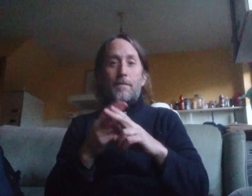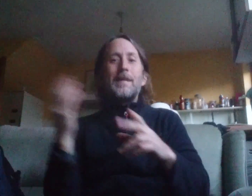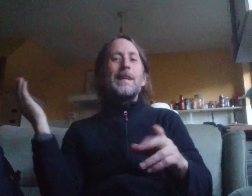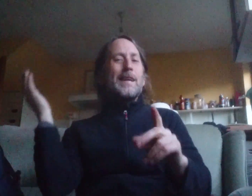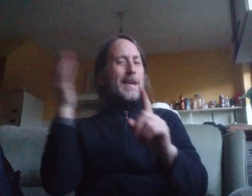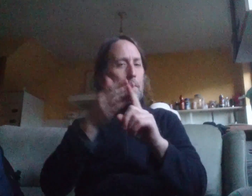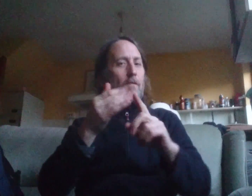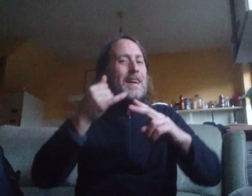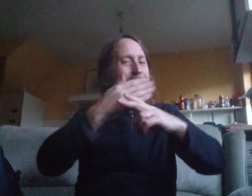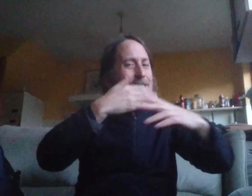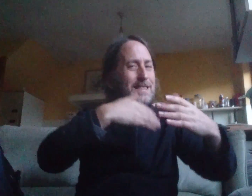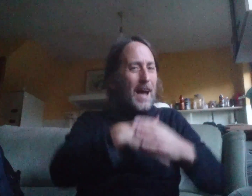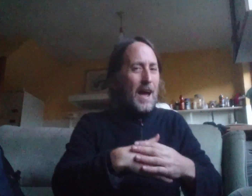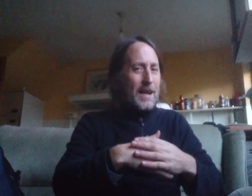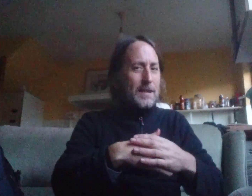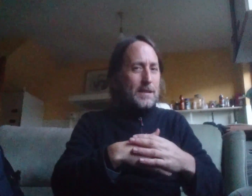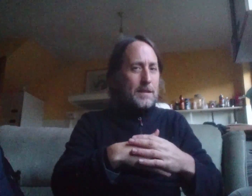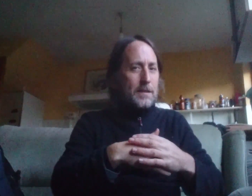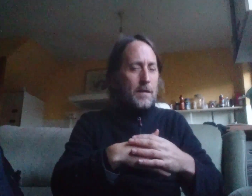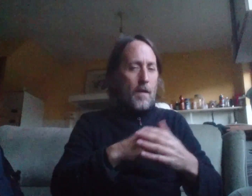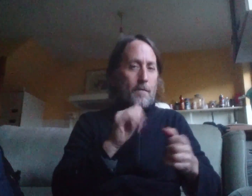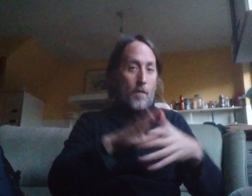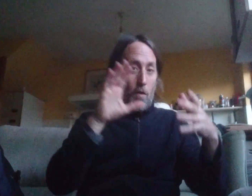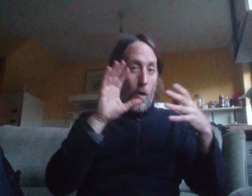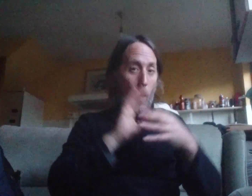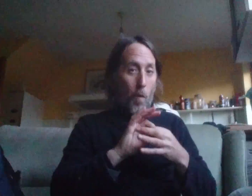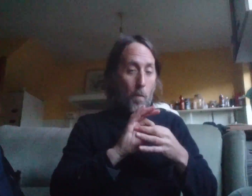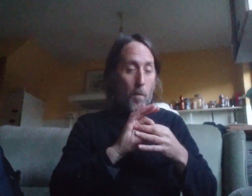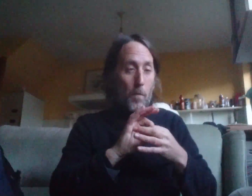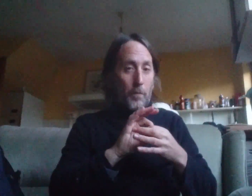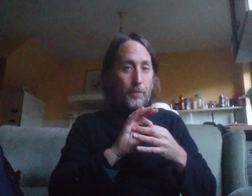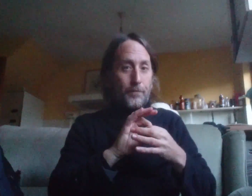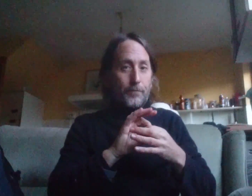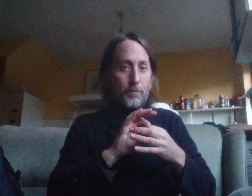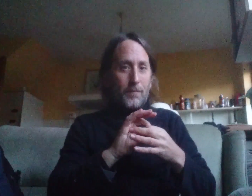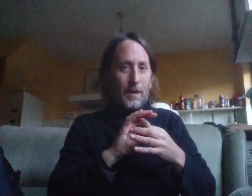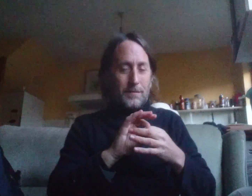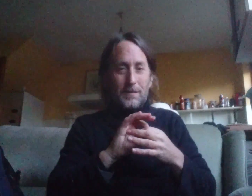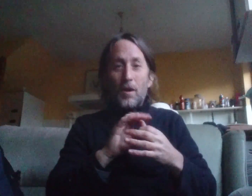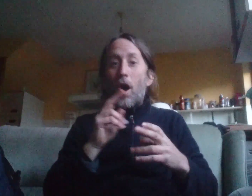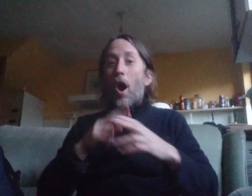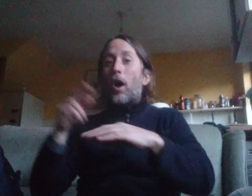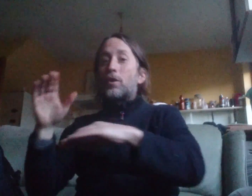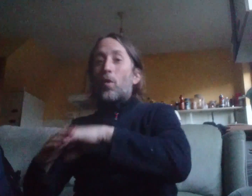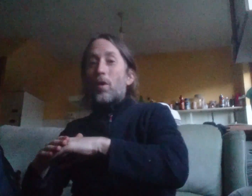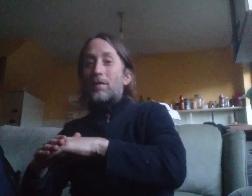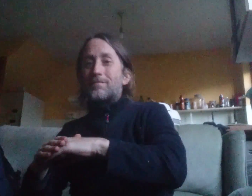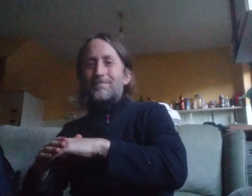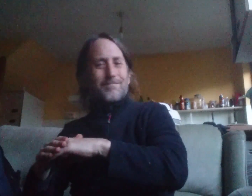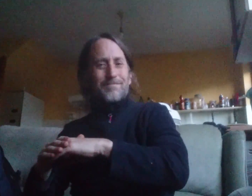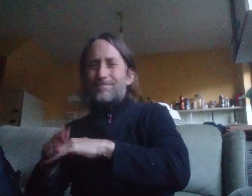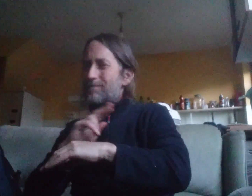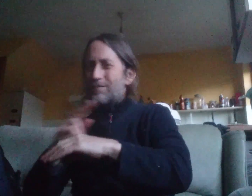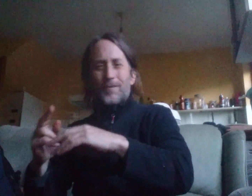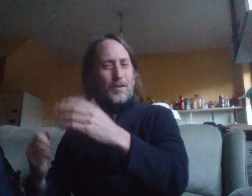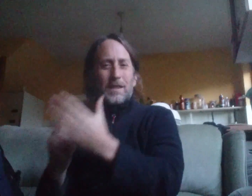appliance, domestic and domesticated, failed to survive the rigours of the hunt.